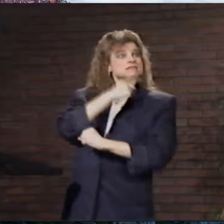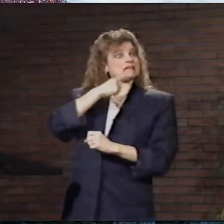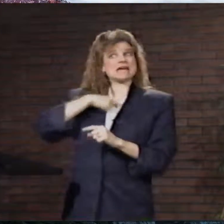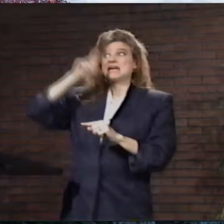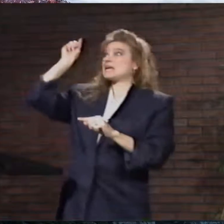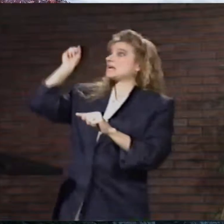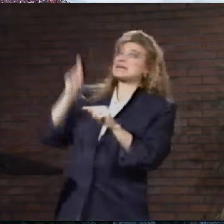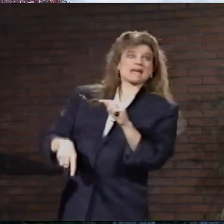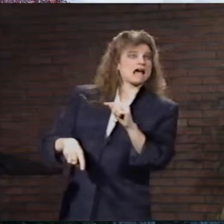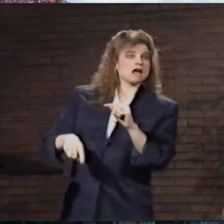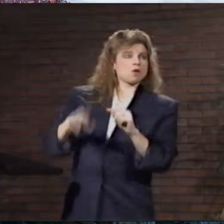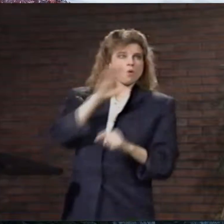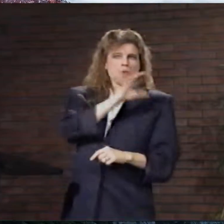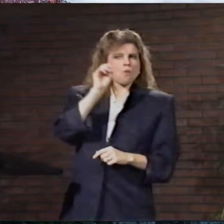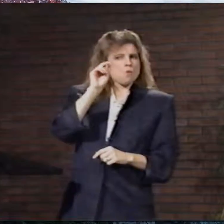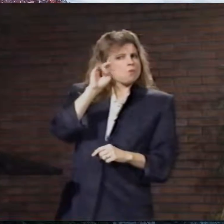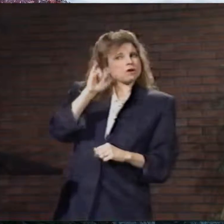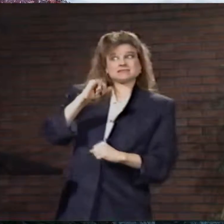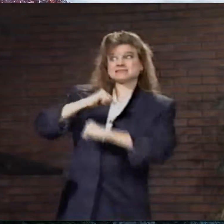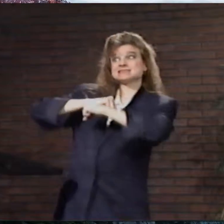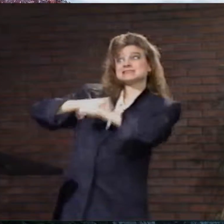their accommodation needs.